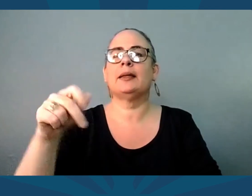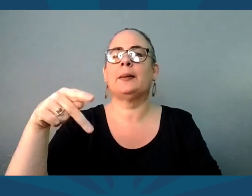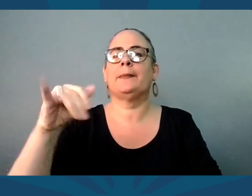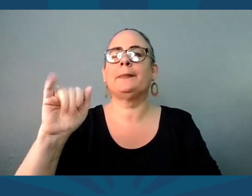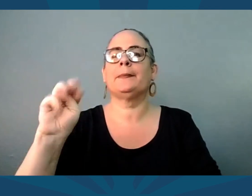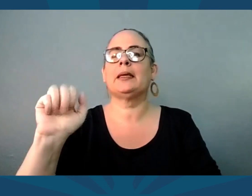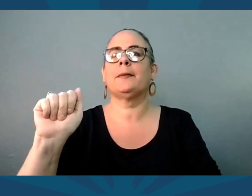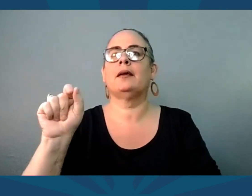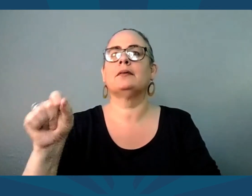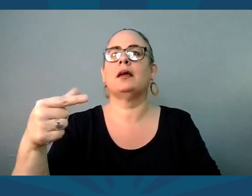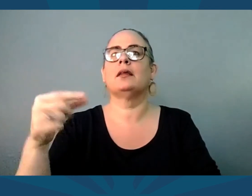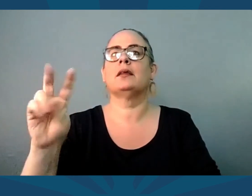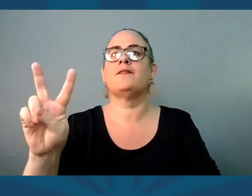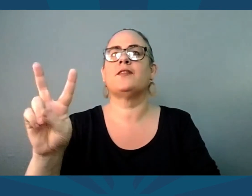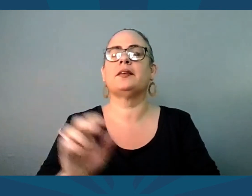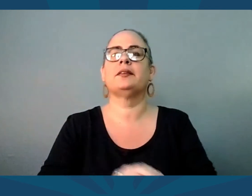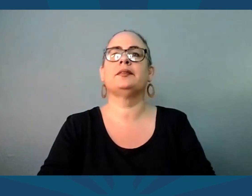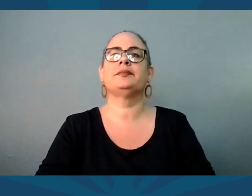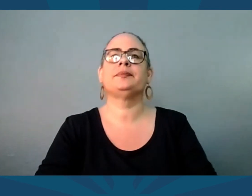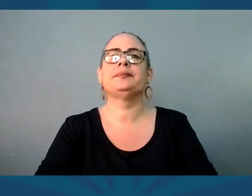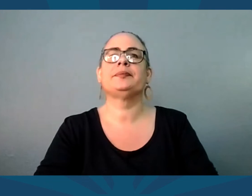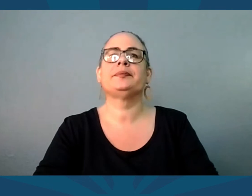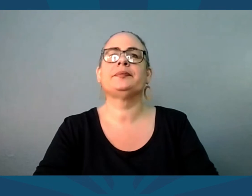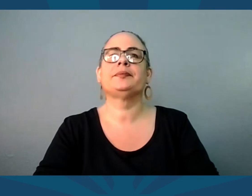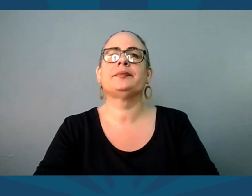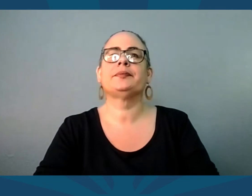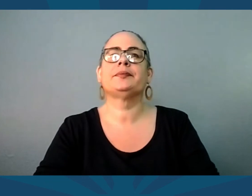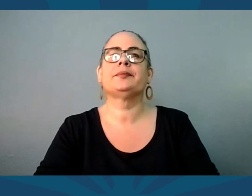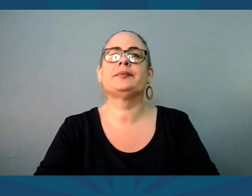Elections at pima.gov.